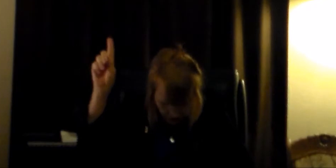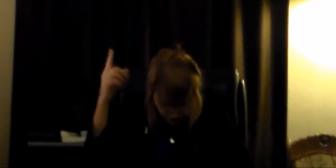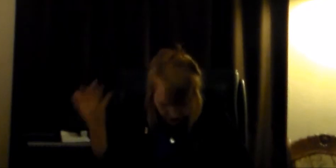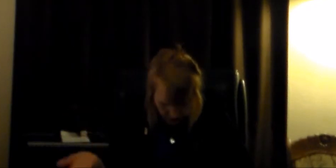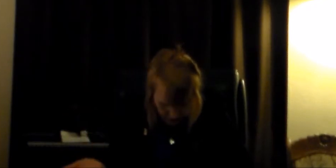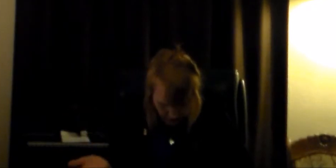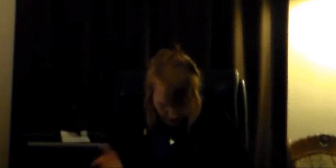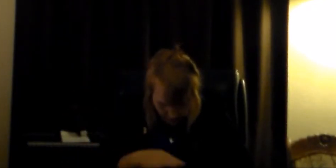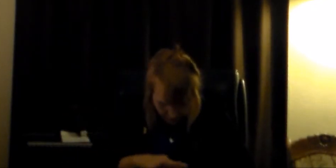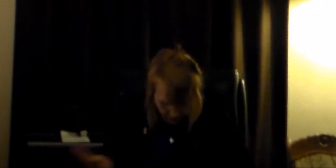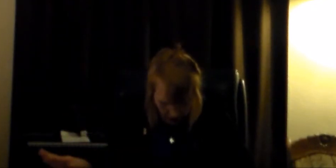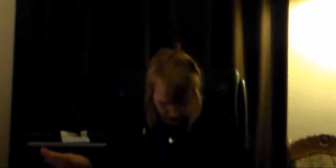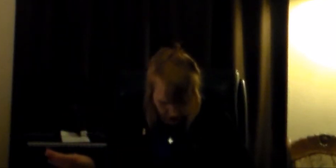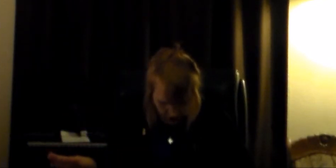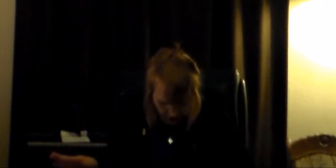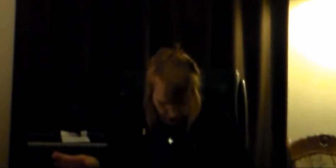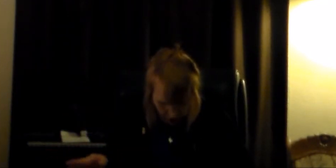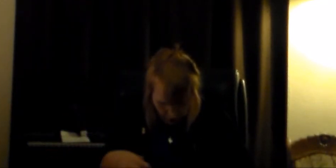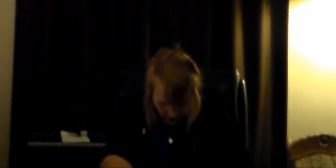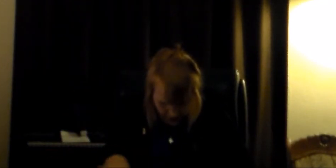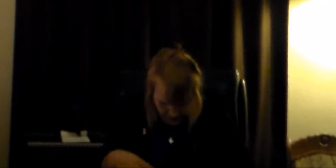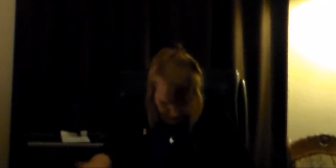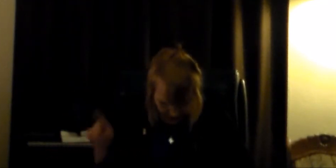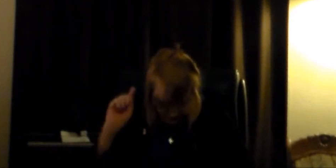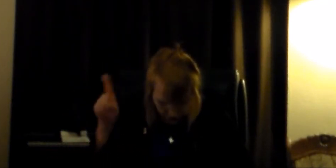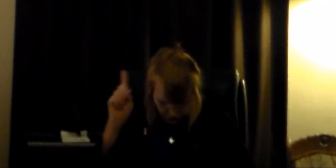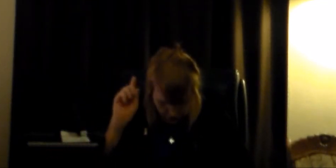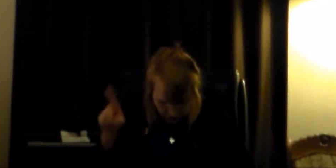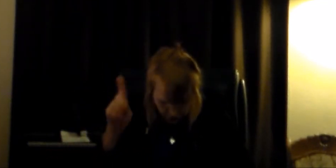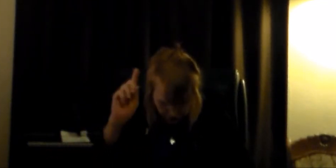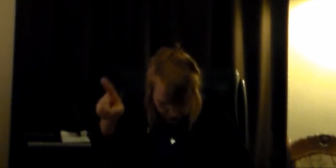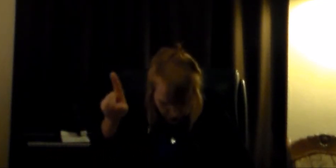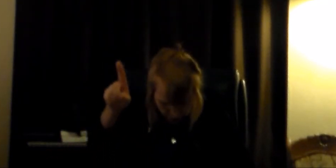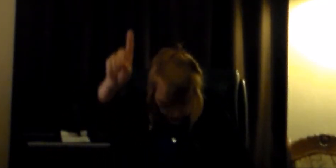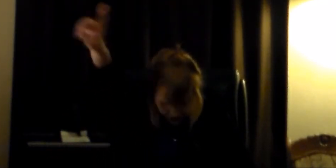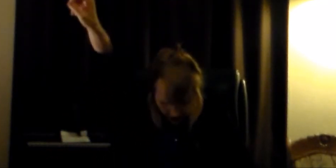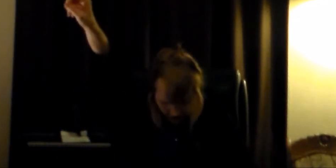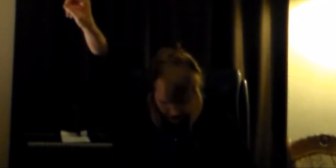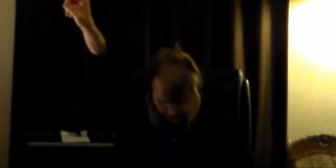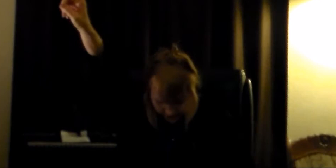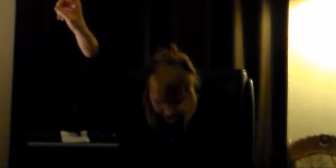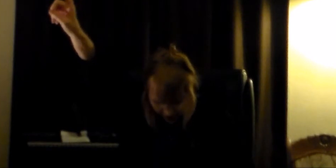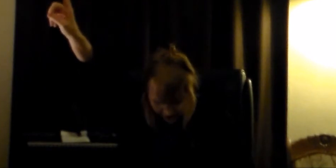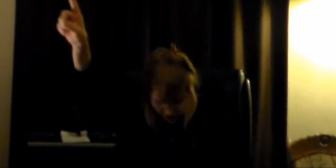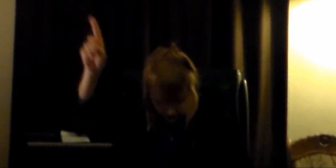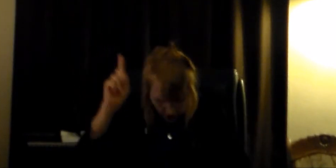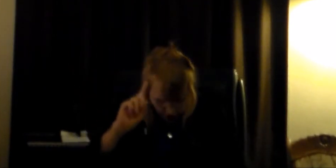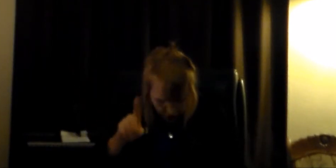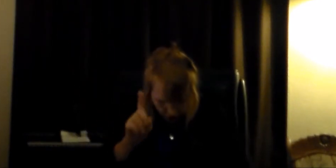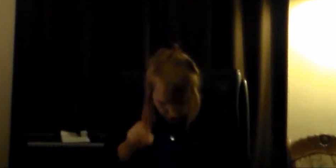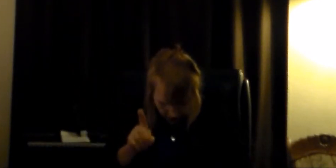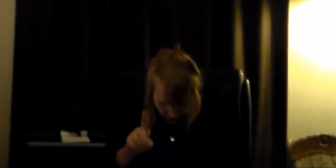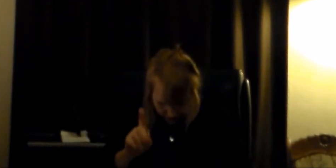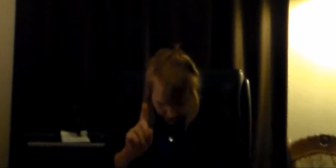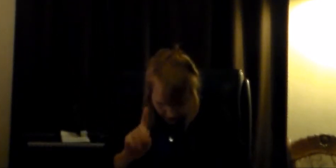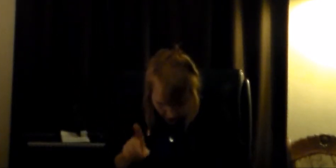good. Falsehood, rather than speaking the truth, which is God, our Heavenly Father. You love every